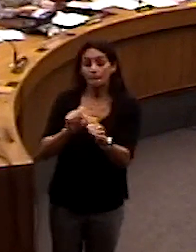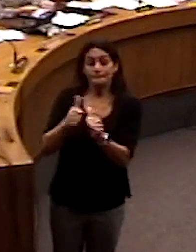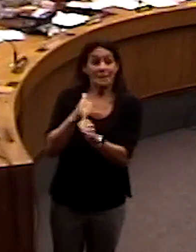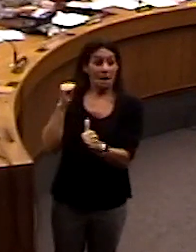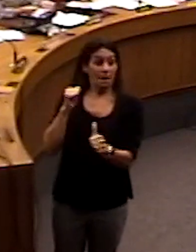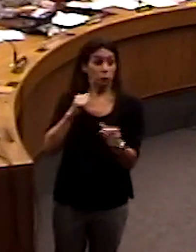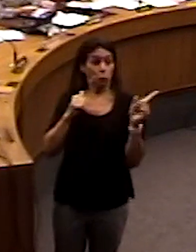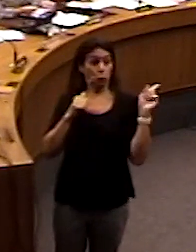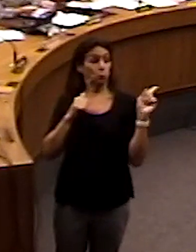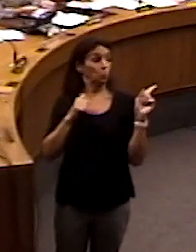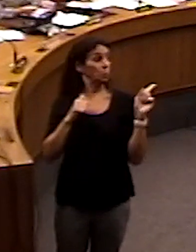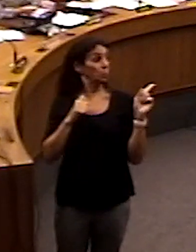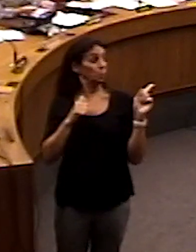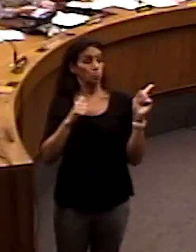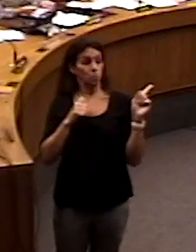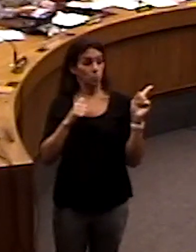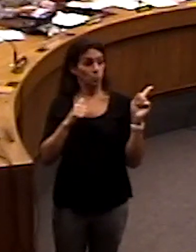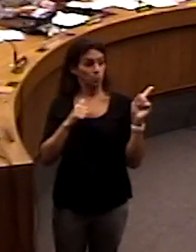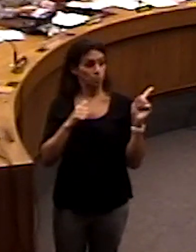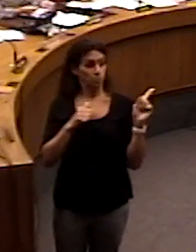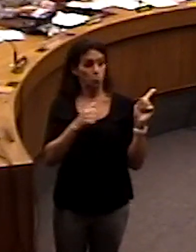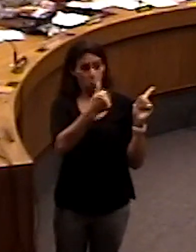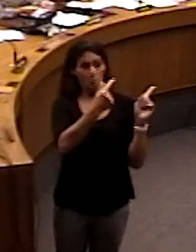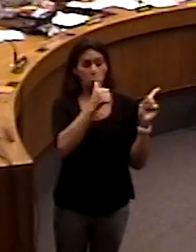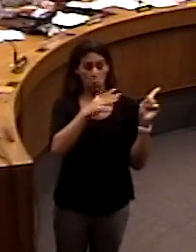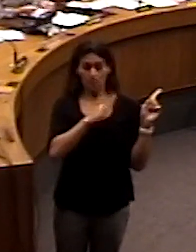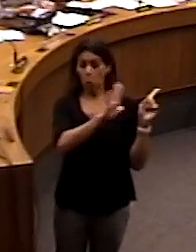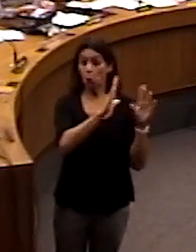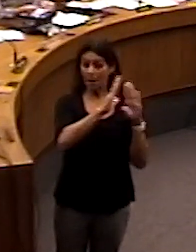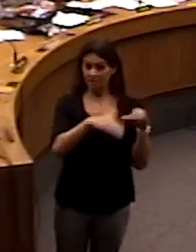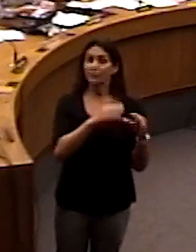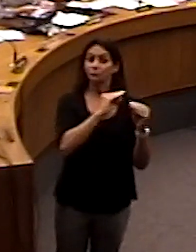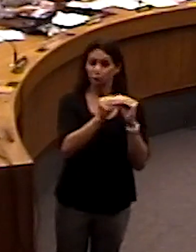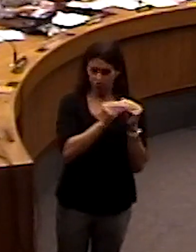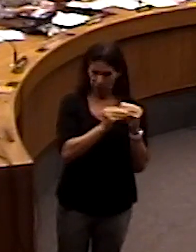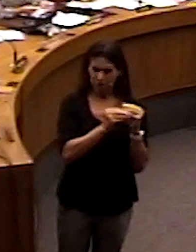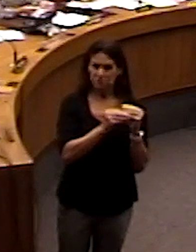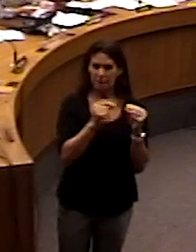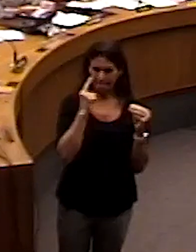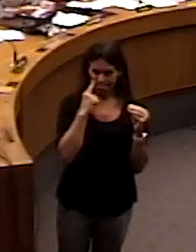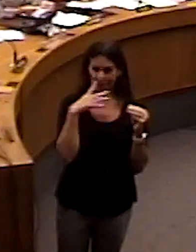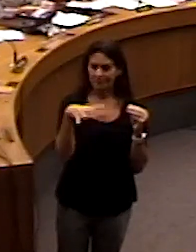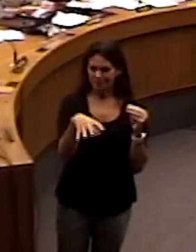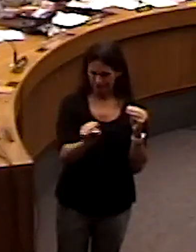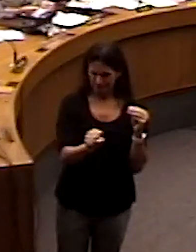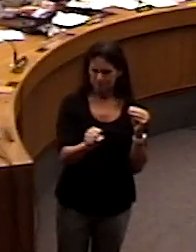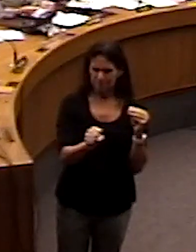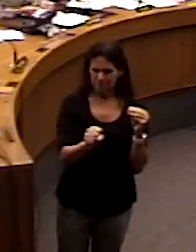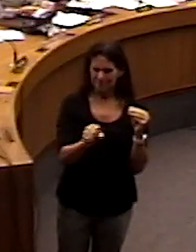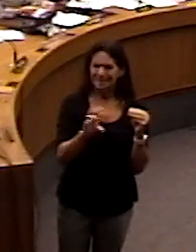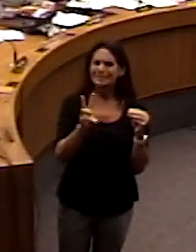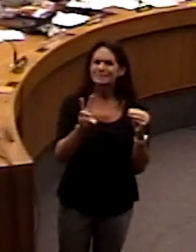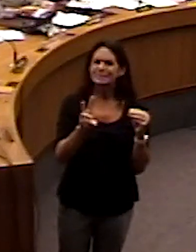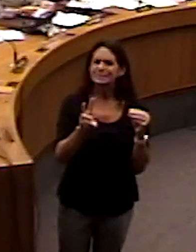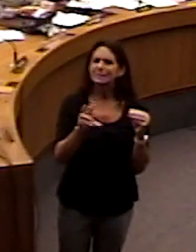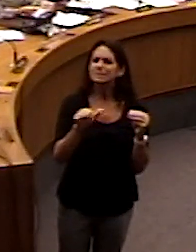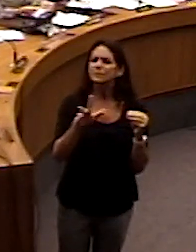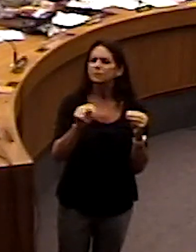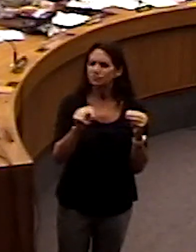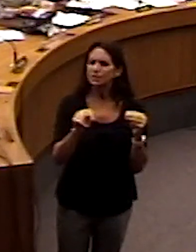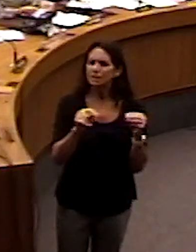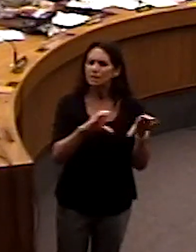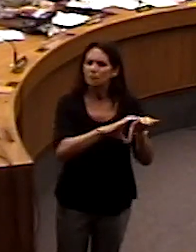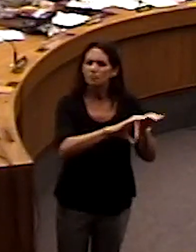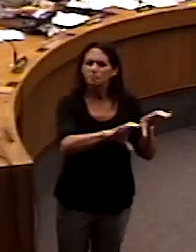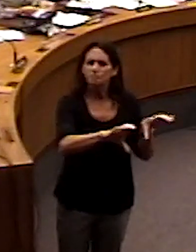house, actually, which is the one that I'm showing you with the video, I think they did 6 feet of whatever kind of pipe that they